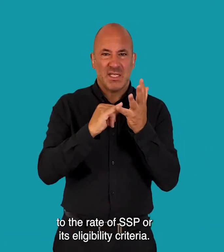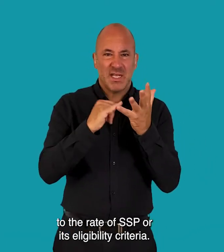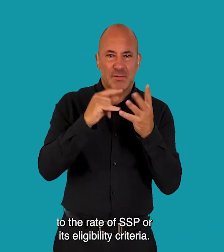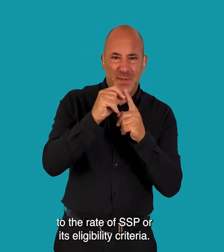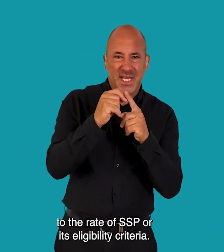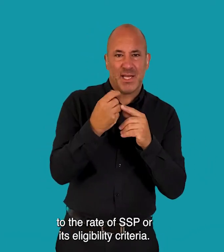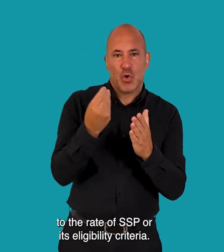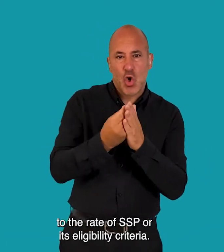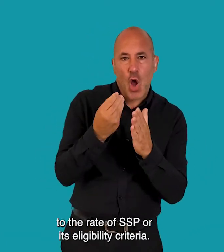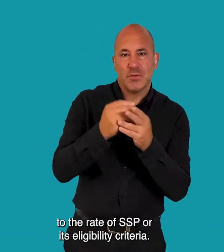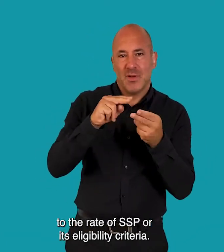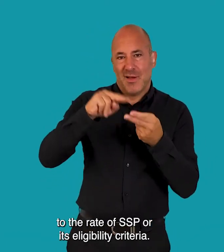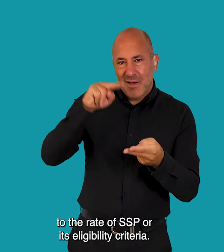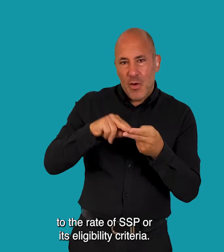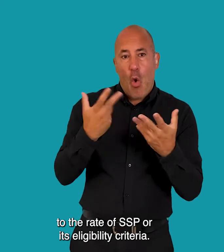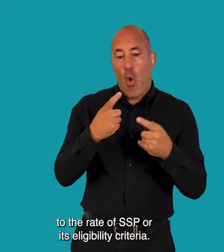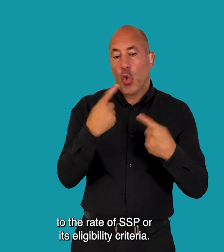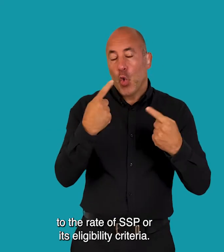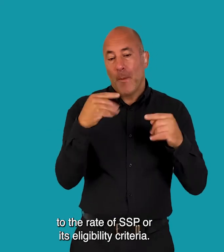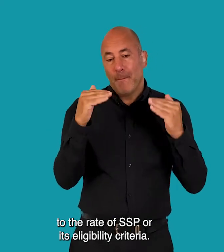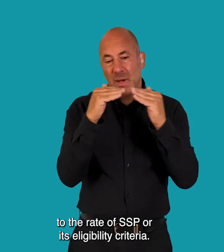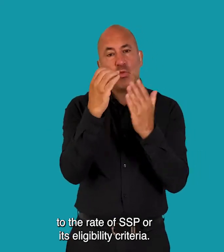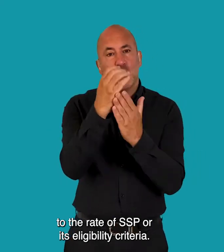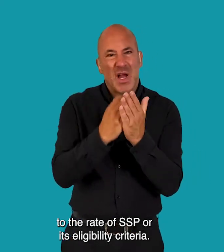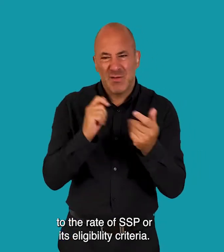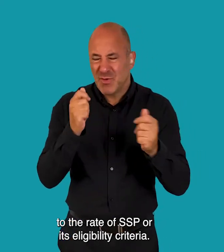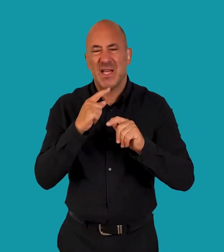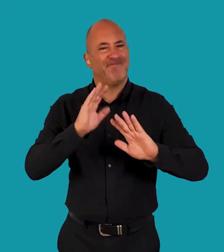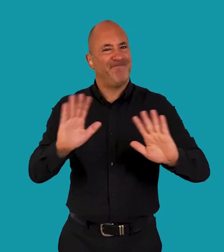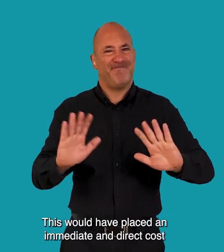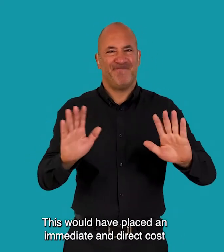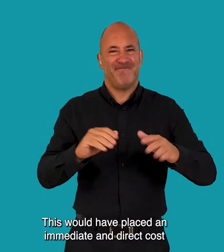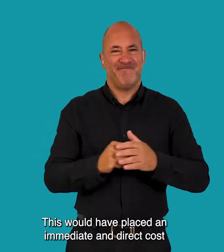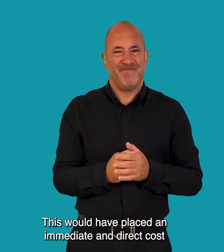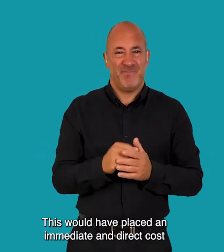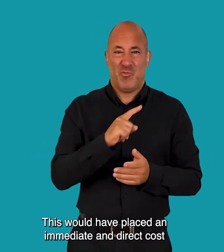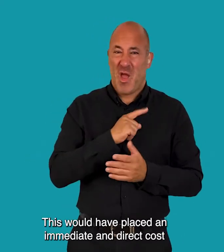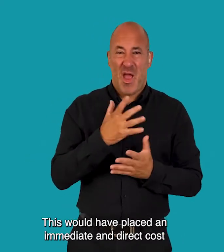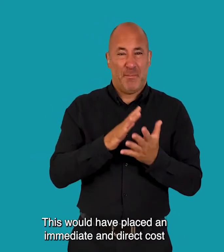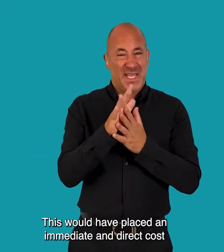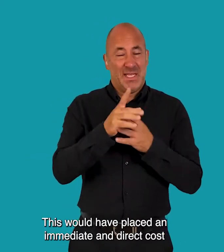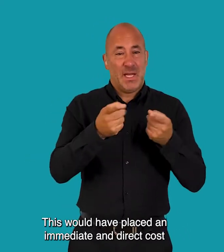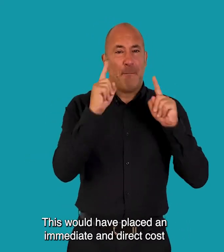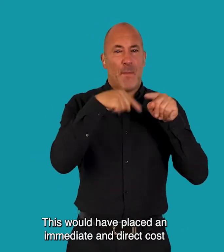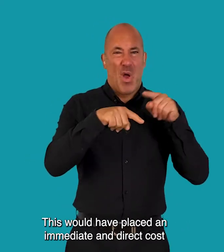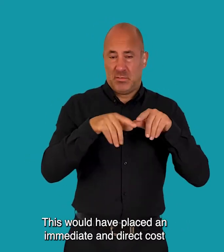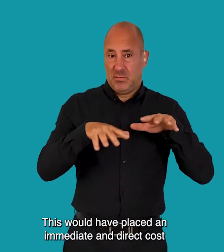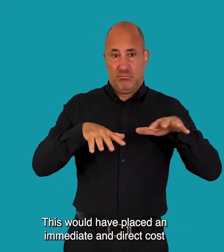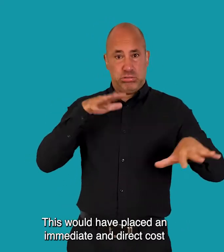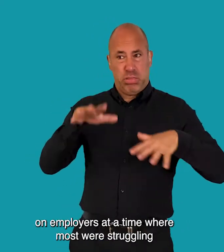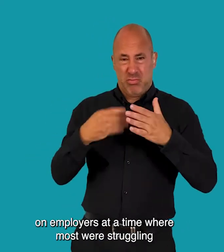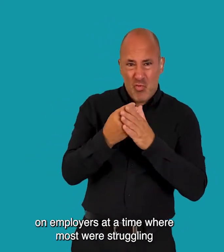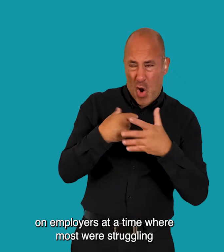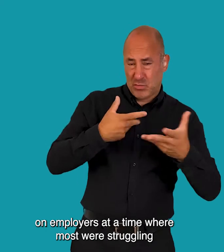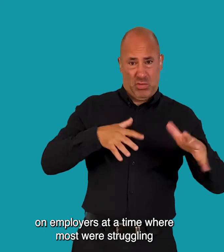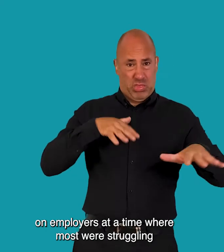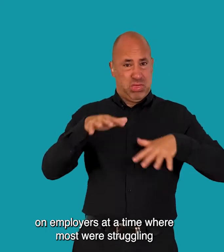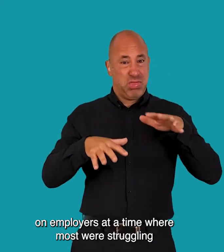of SSP or its eligibility criteria. This would have placed an immediate and direct cost on employers at a time